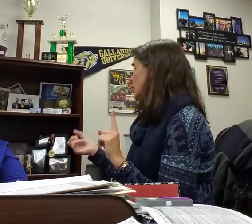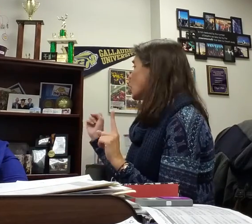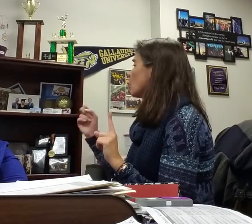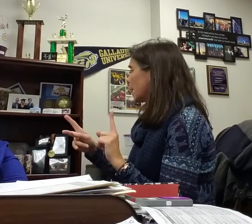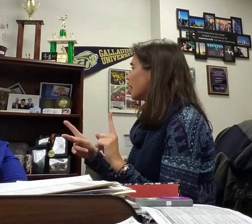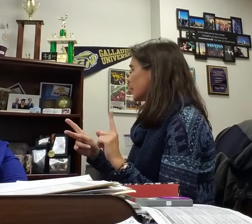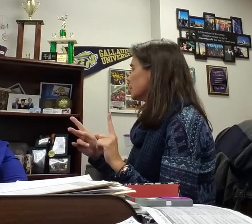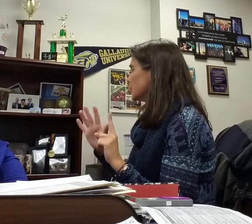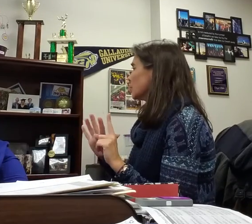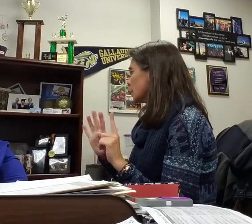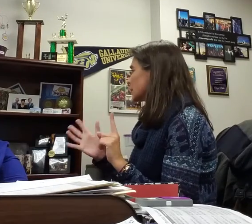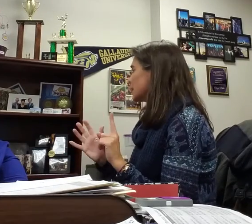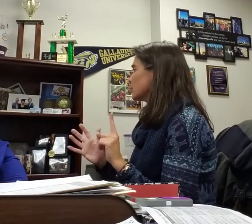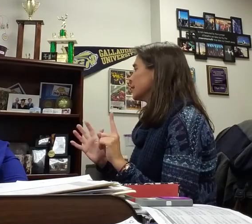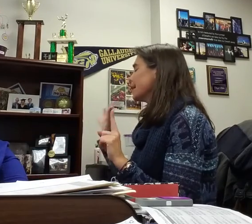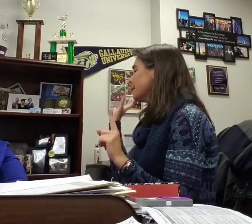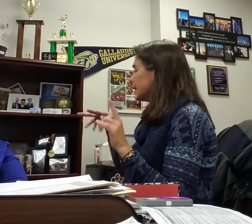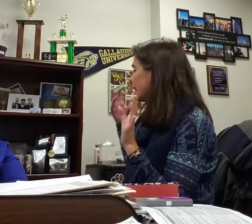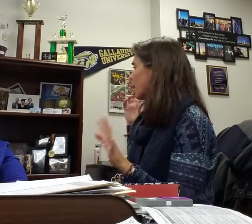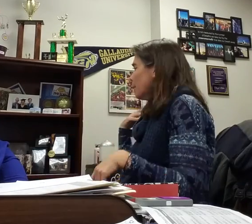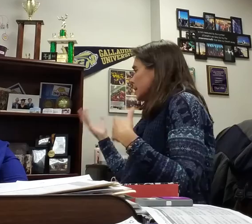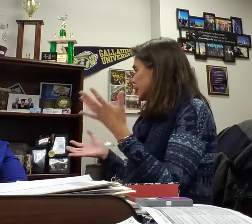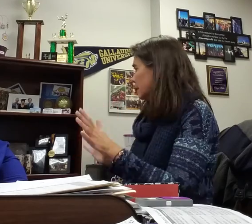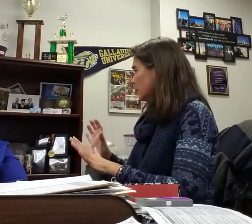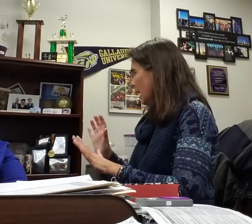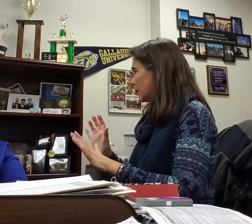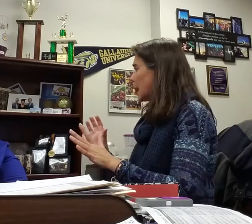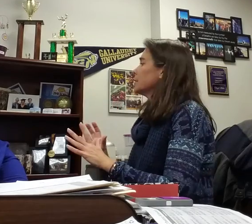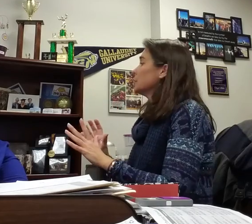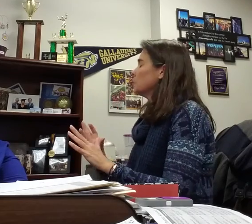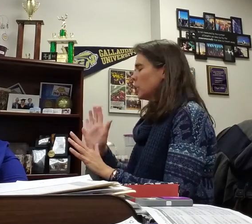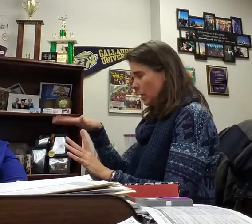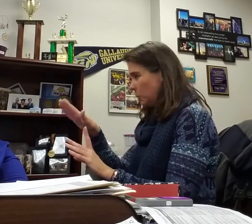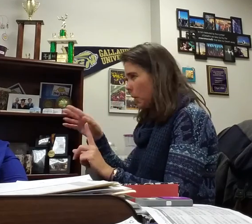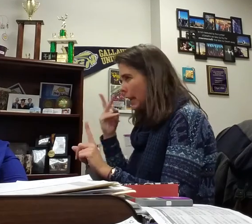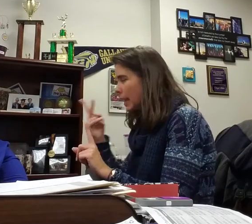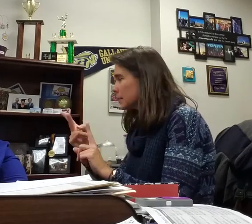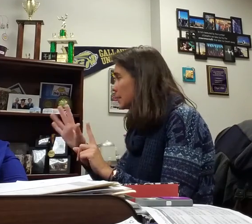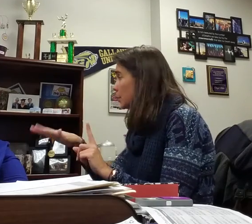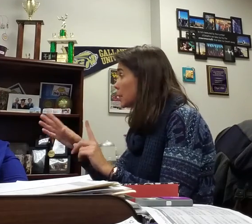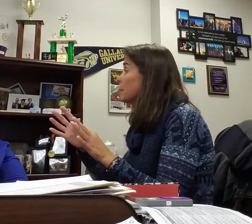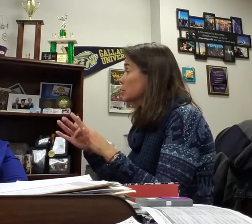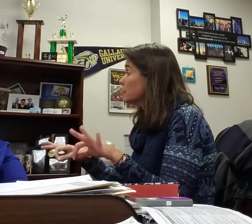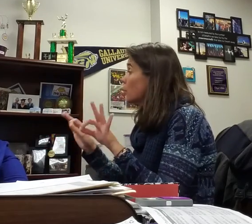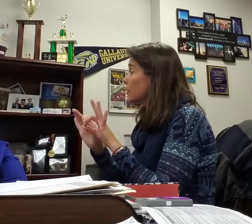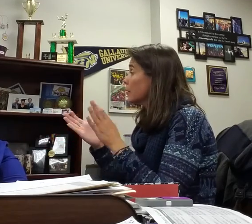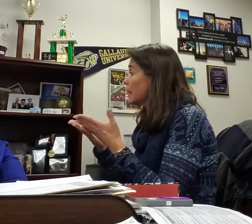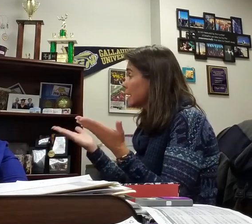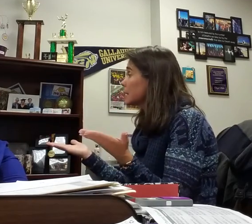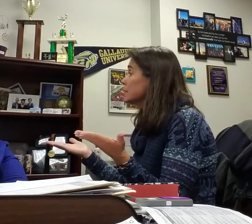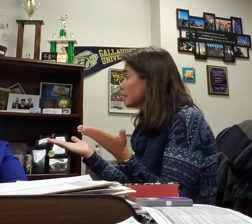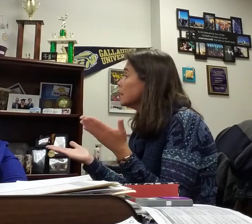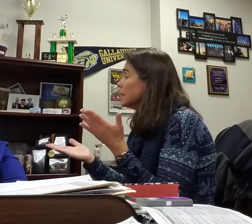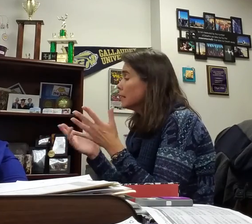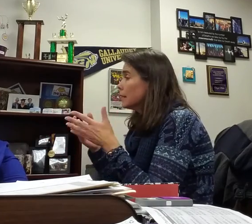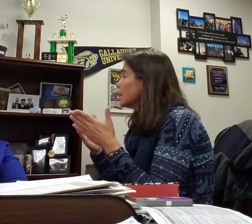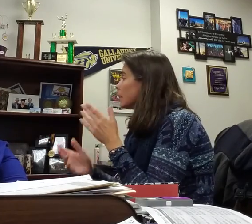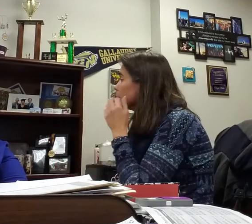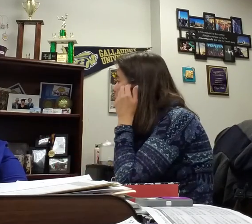an Okay. okay thing to do. Especially you're not being like all bossy and having an attitude, but you're like, whoa, I can't see you. The most 'cause important those thing lights is, were, and that was Yeah. basically